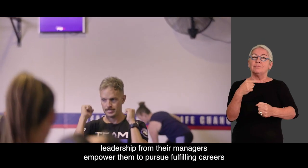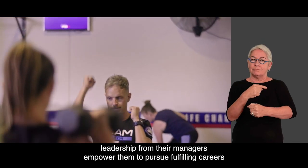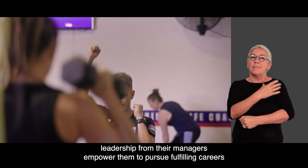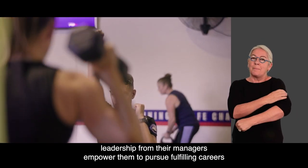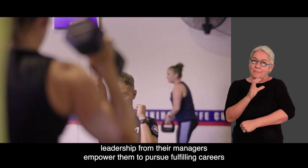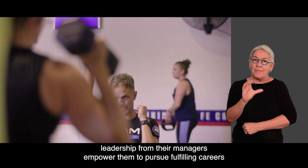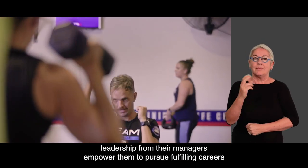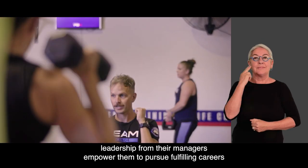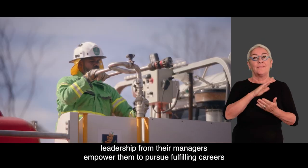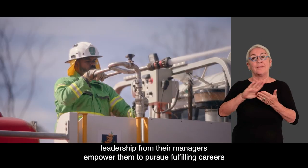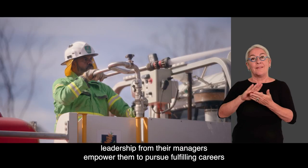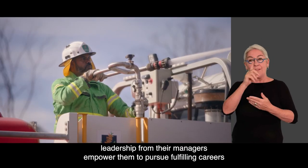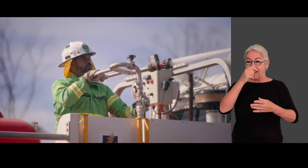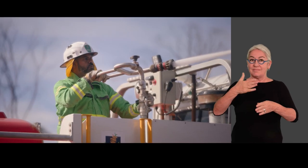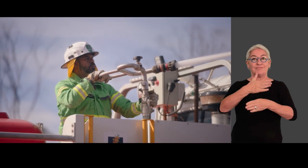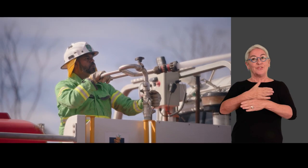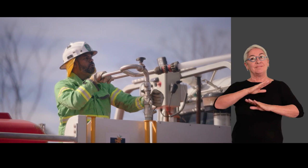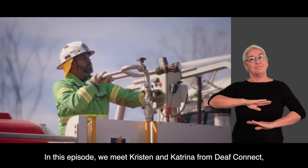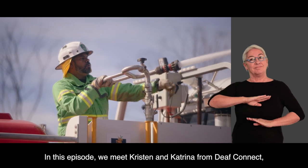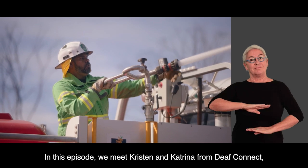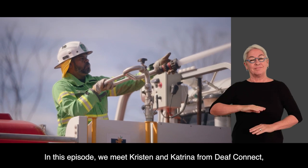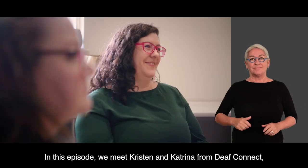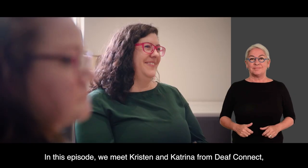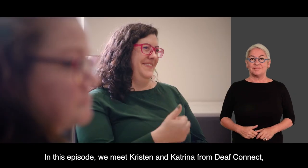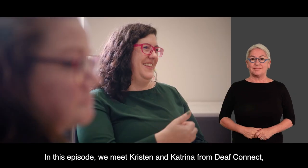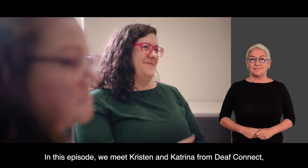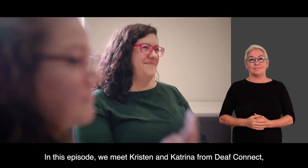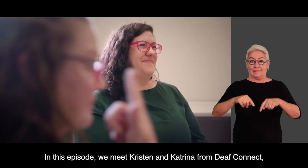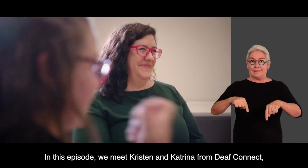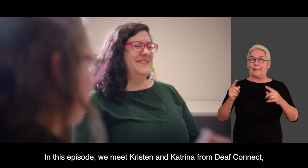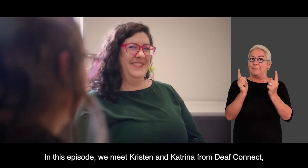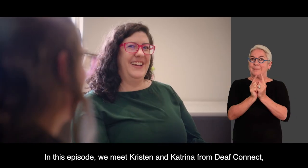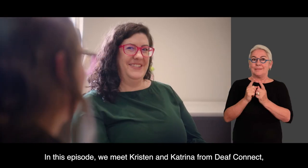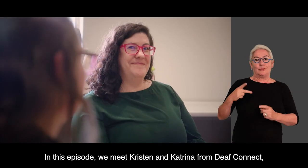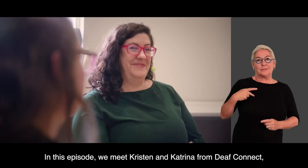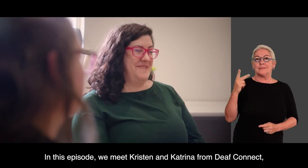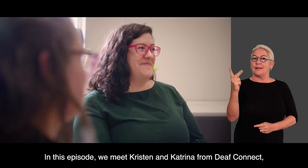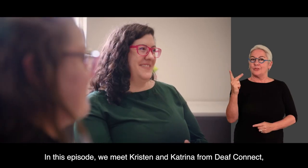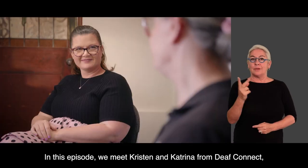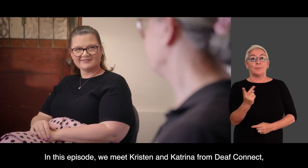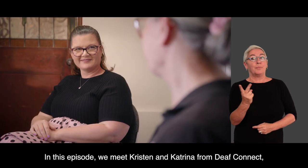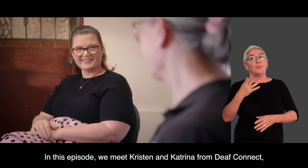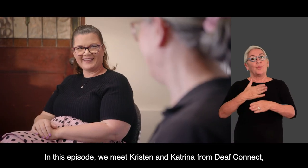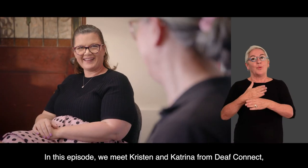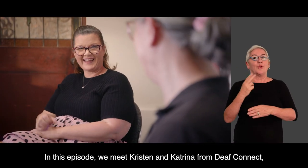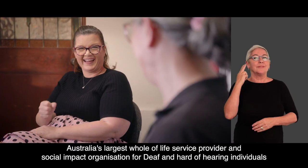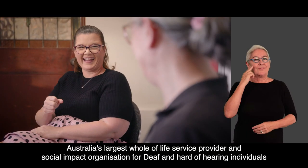them to pursue fulfilling careers. In this episode, we meet Kristen and Katrina from Deaf Connect,